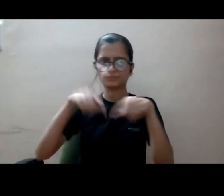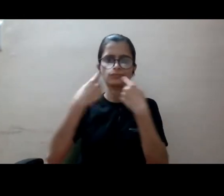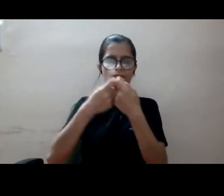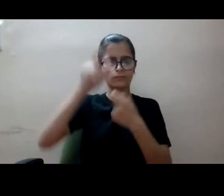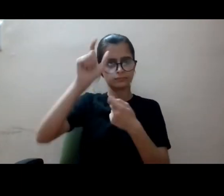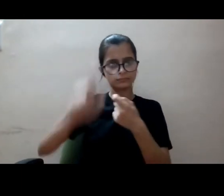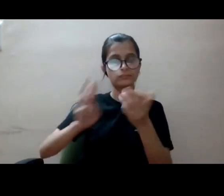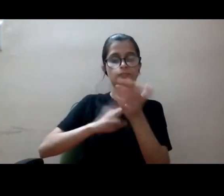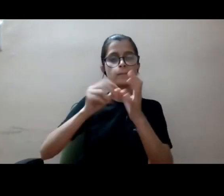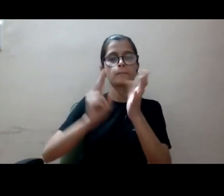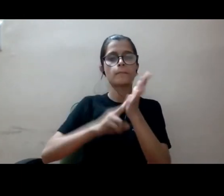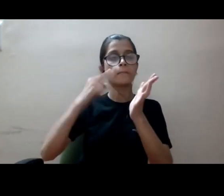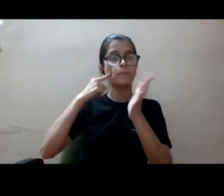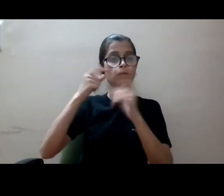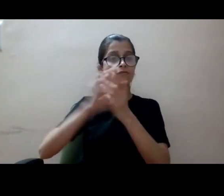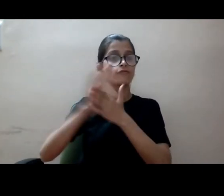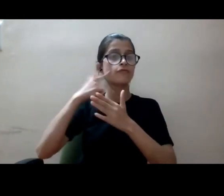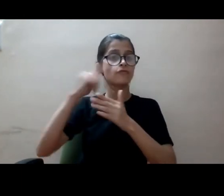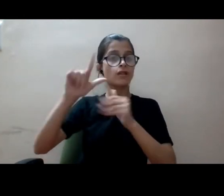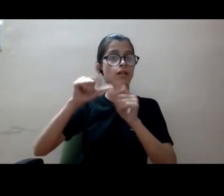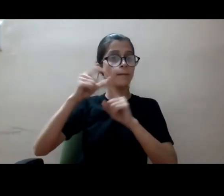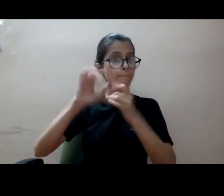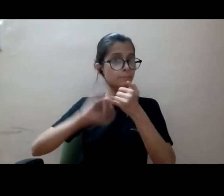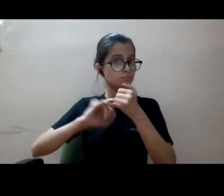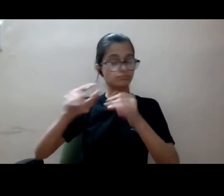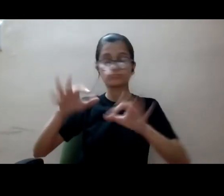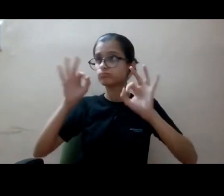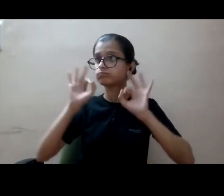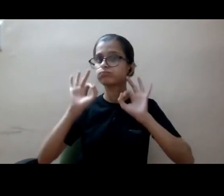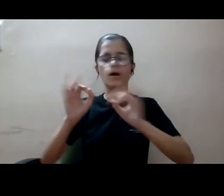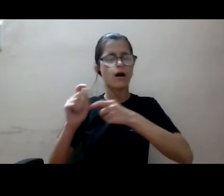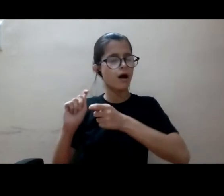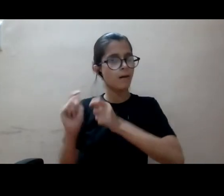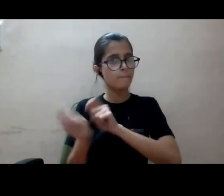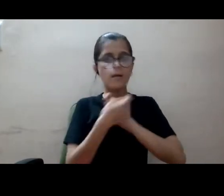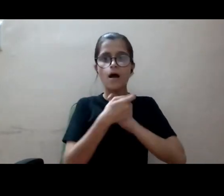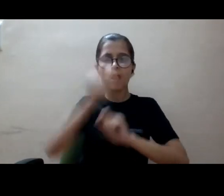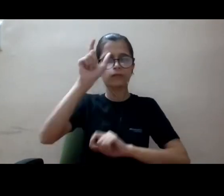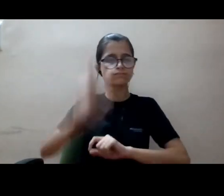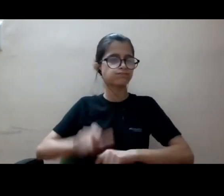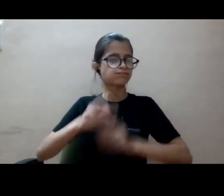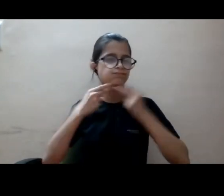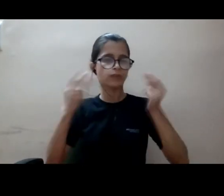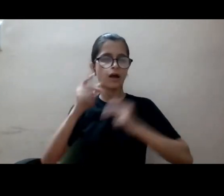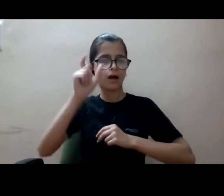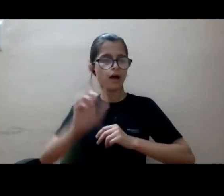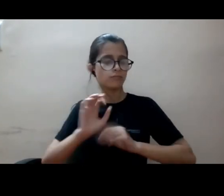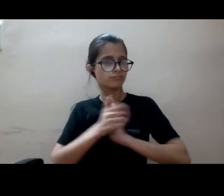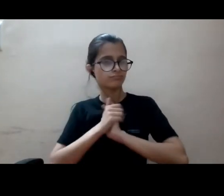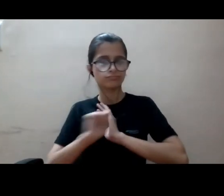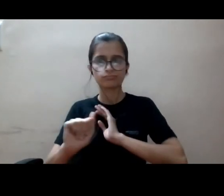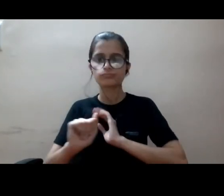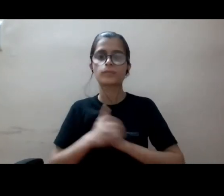Phillips, who's a great jazz saxophone player, leads an inclusive workshop on